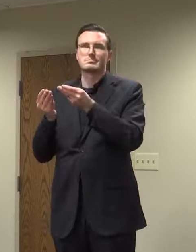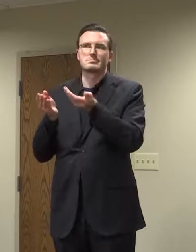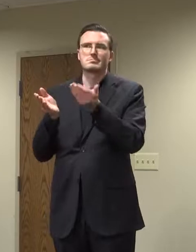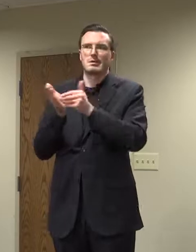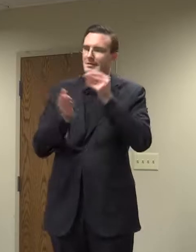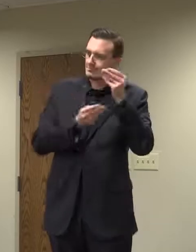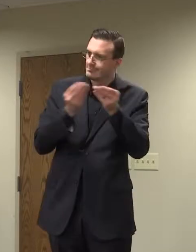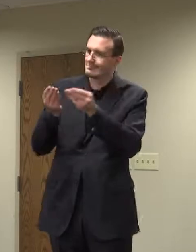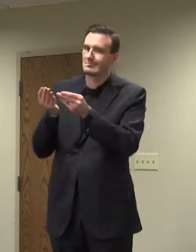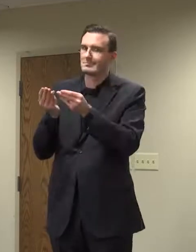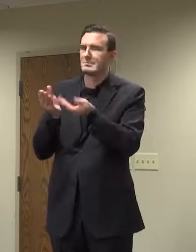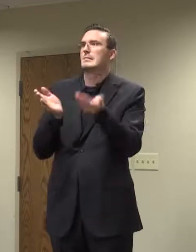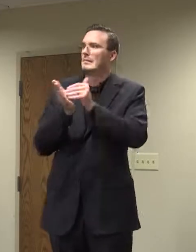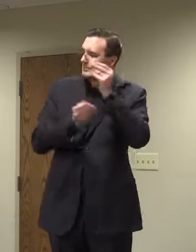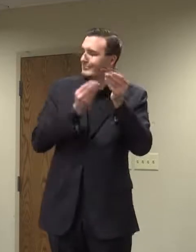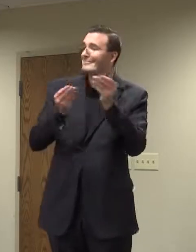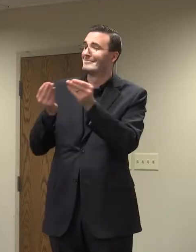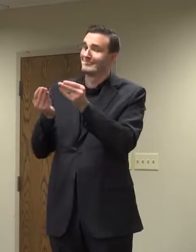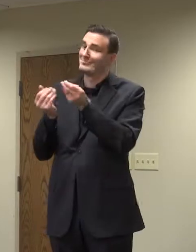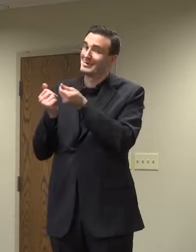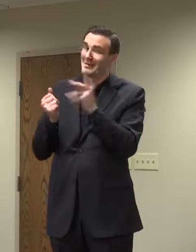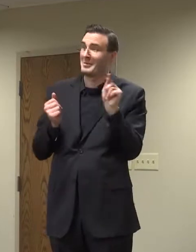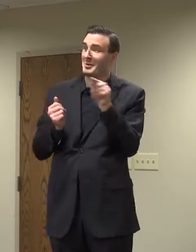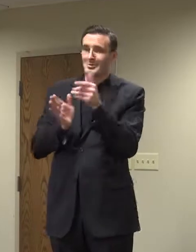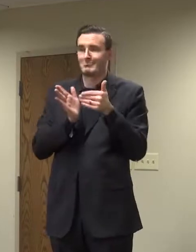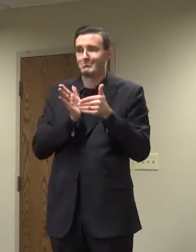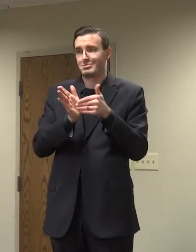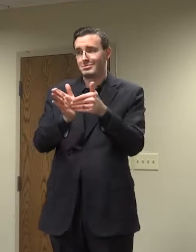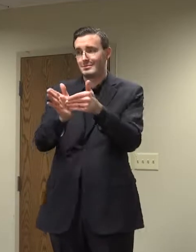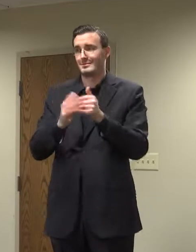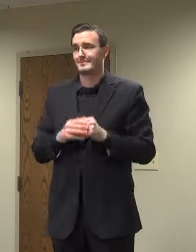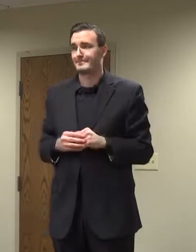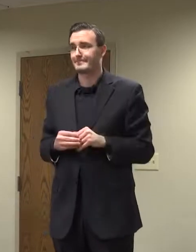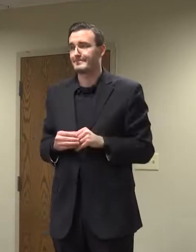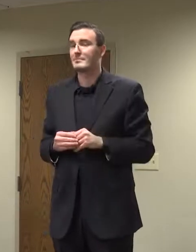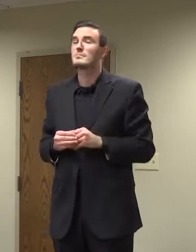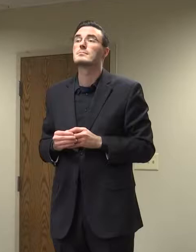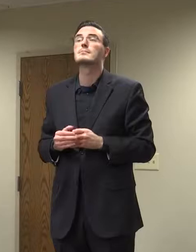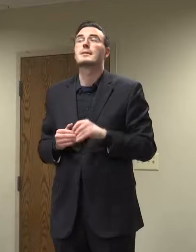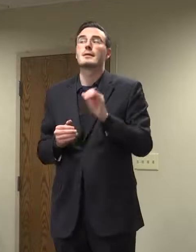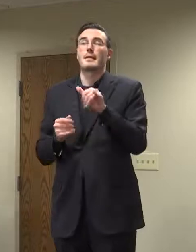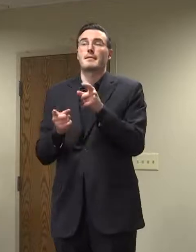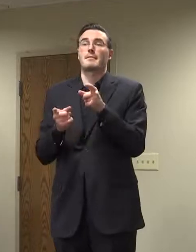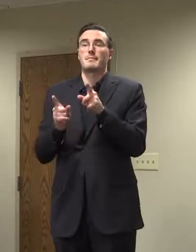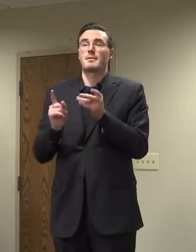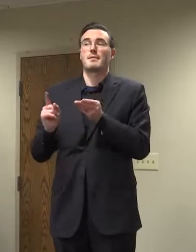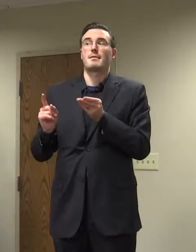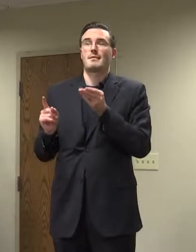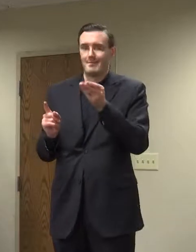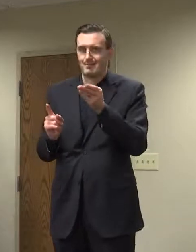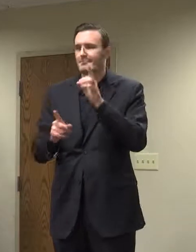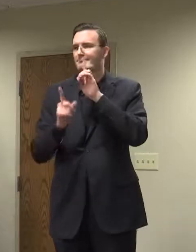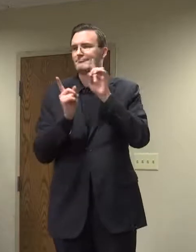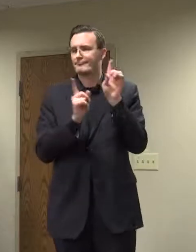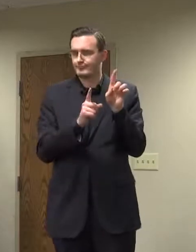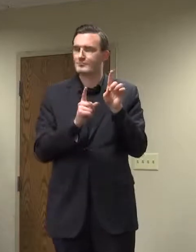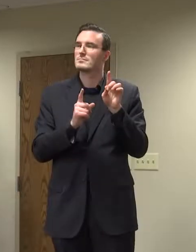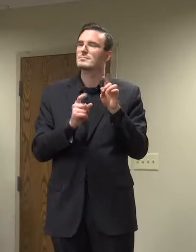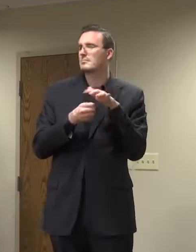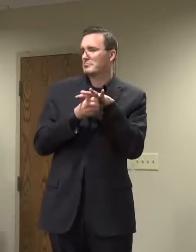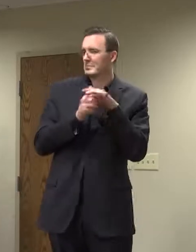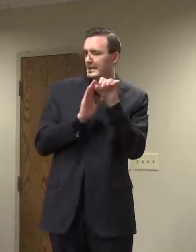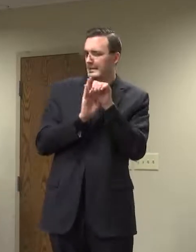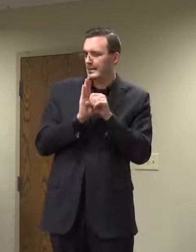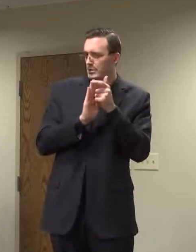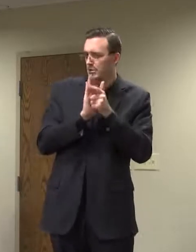Again, with the concept that we are moving that forward, we report those both to the Attorney General's office, along with our state's attorney, the